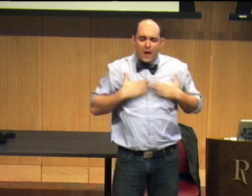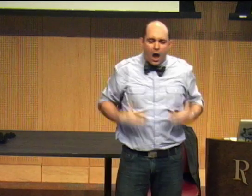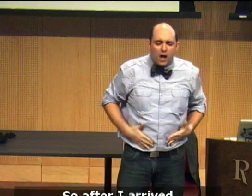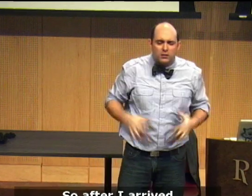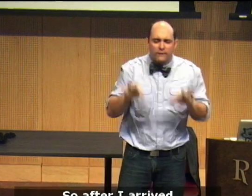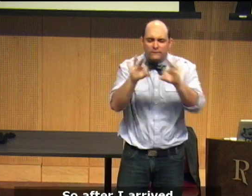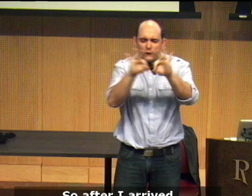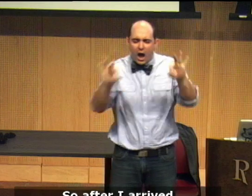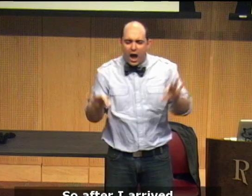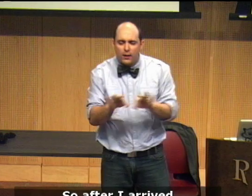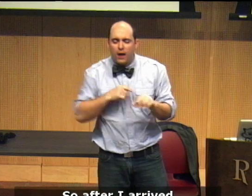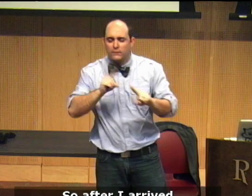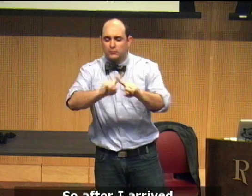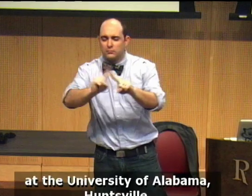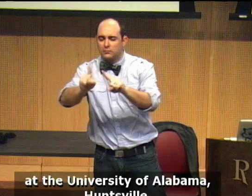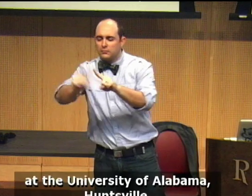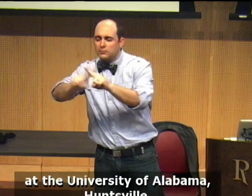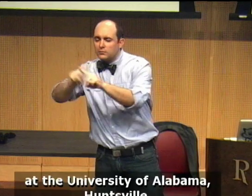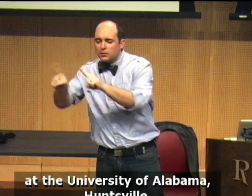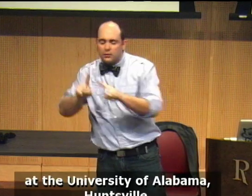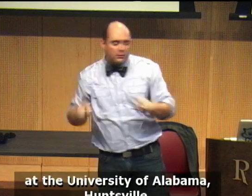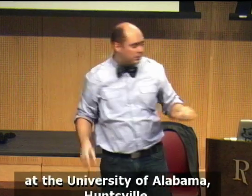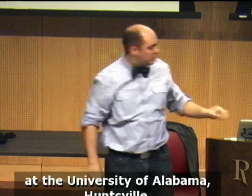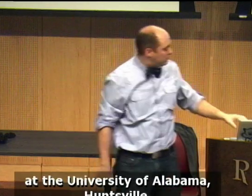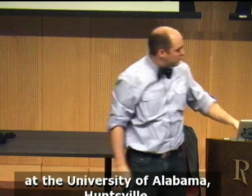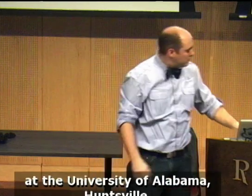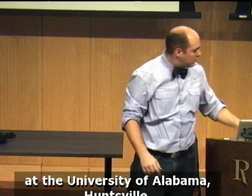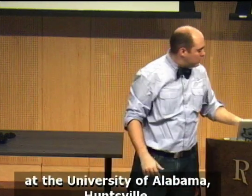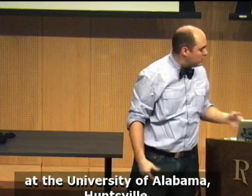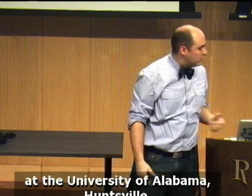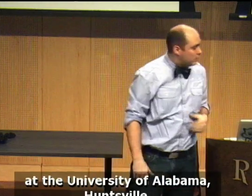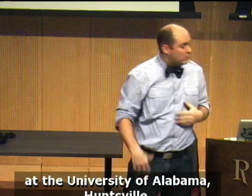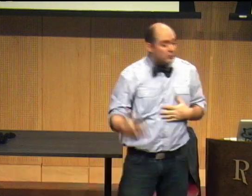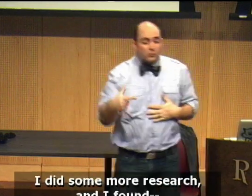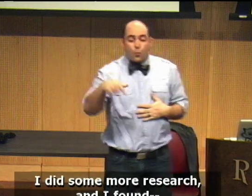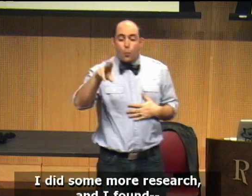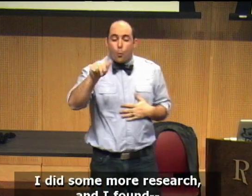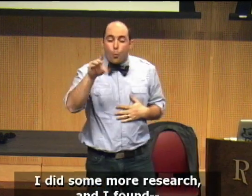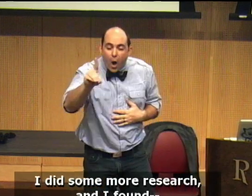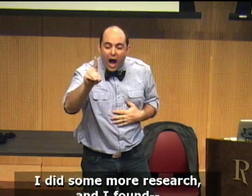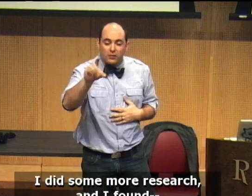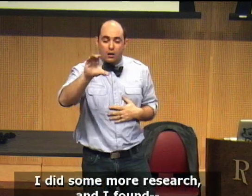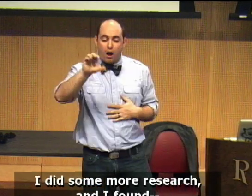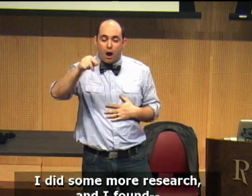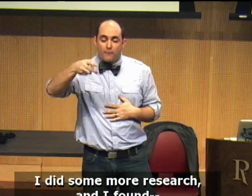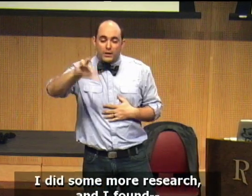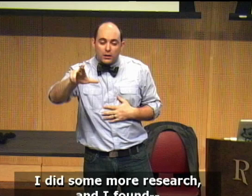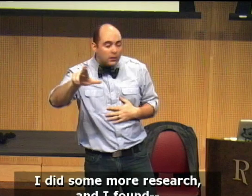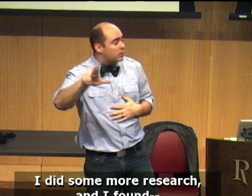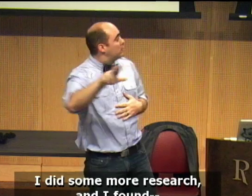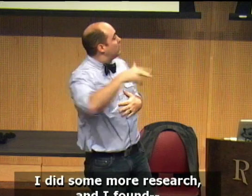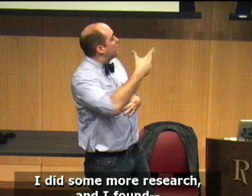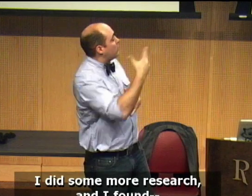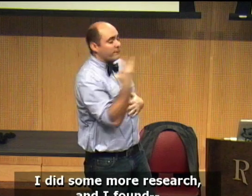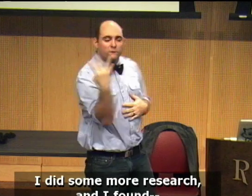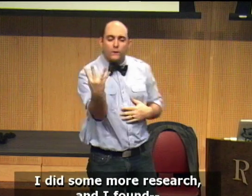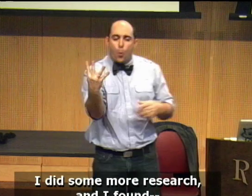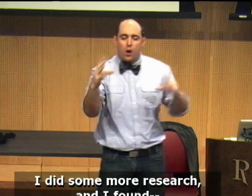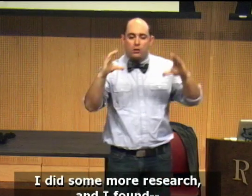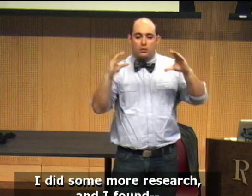So after I arrived at the University of Alabama, Huntsville, I did some more research, and I found,